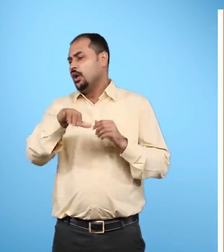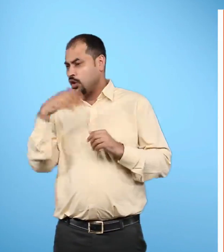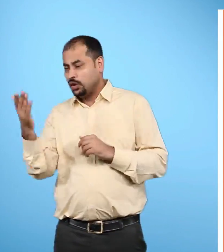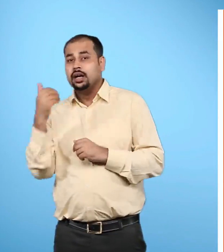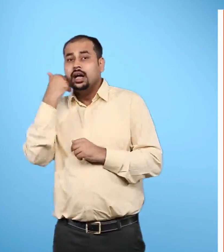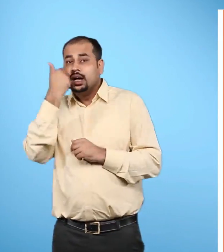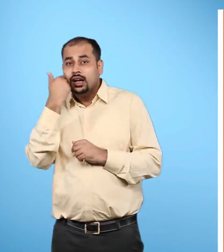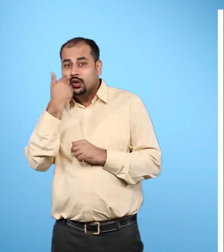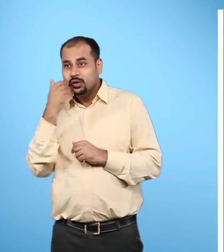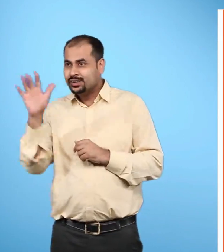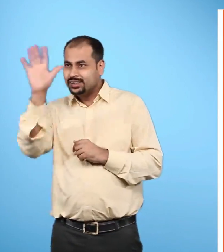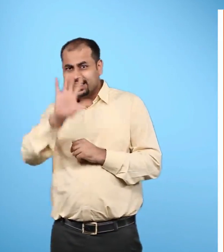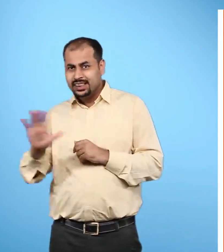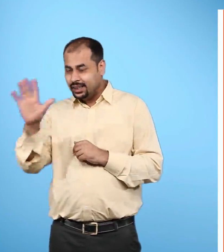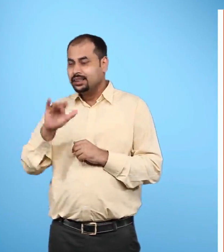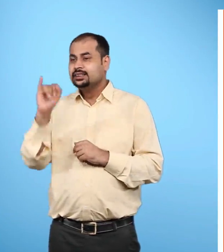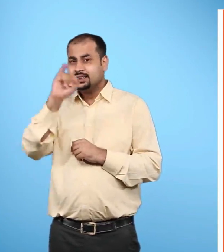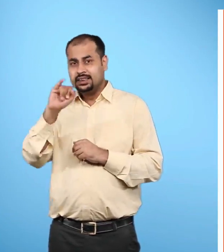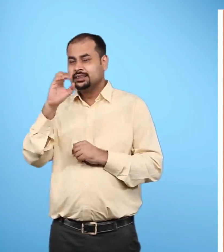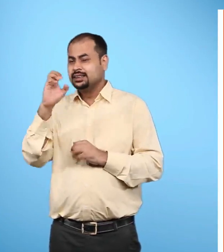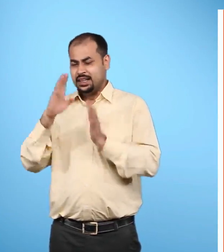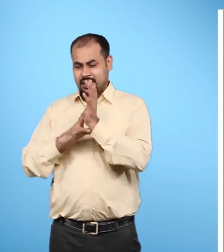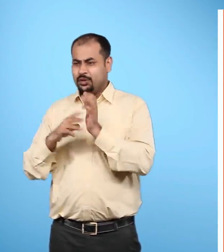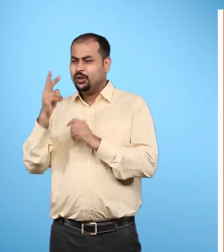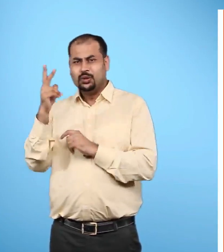and the yellow area is 6 square centimeters.